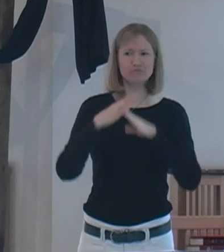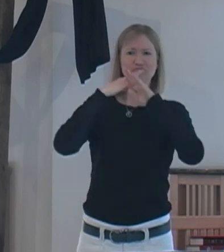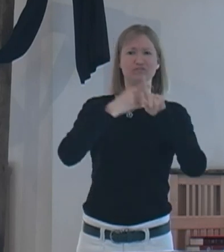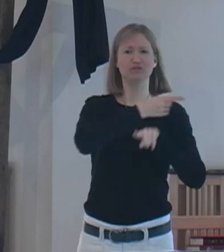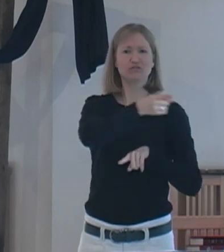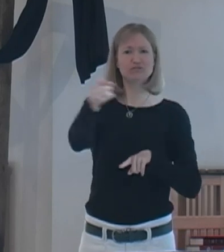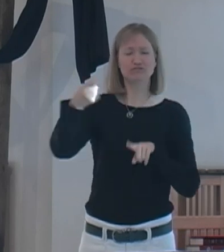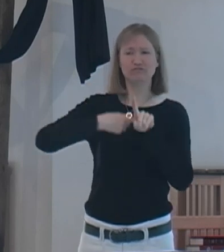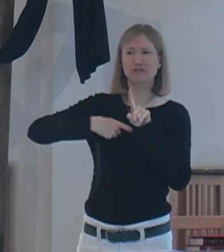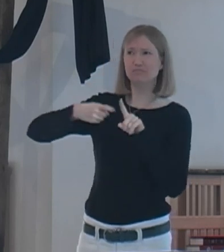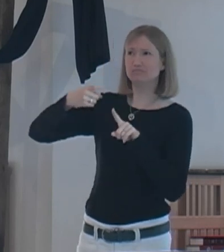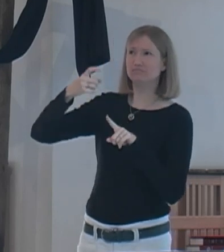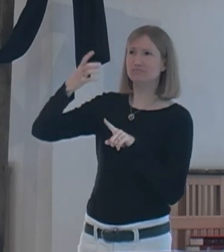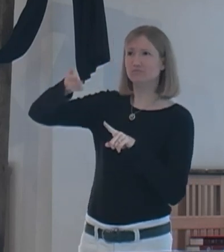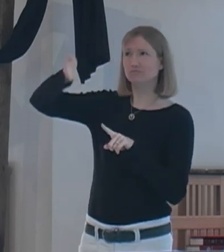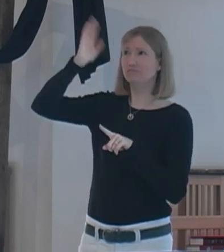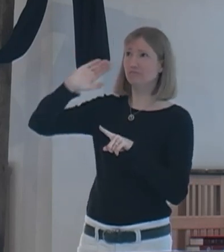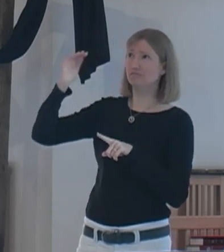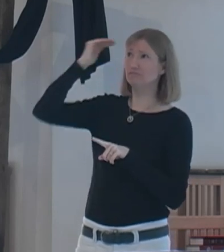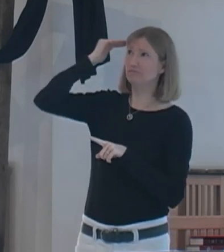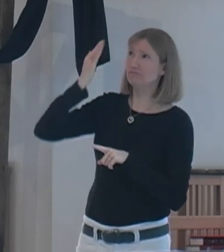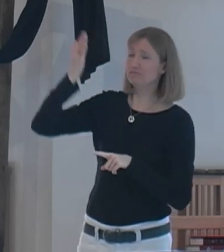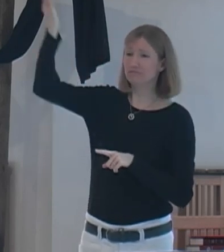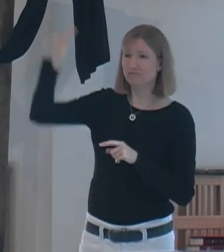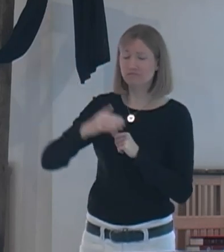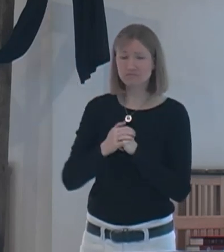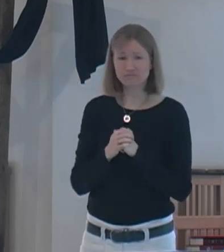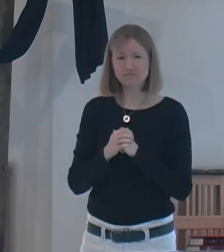motivated him to go to the cross.